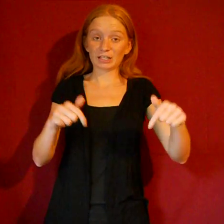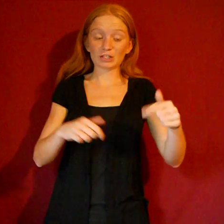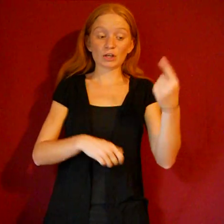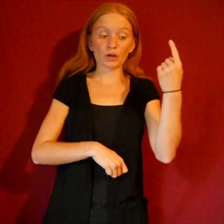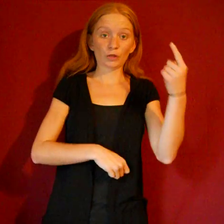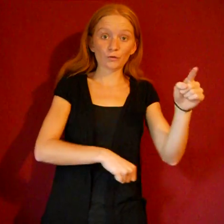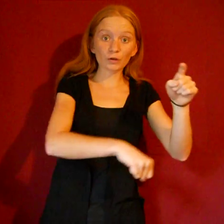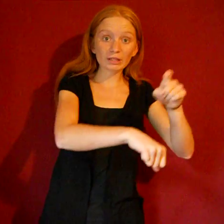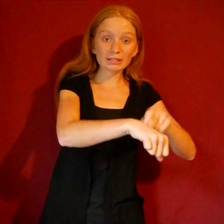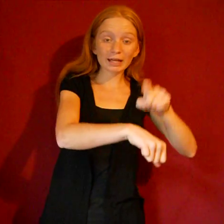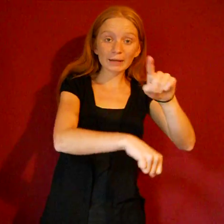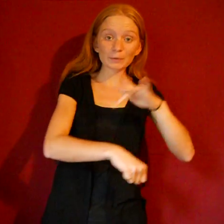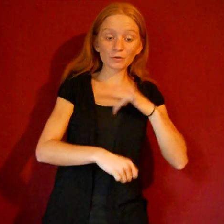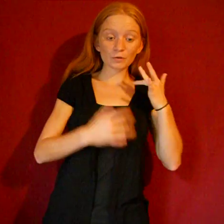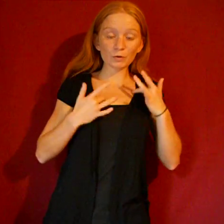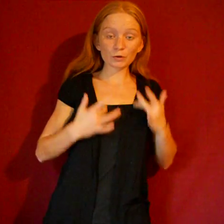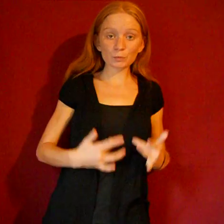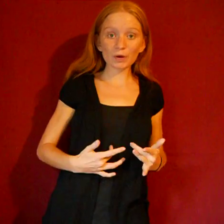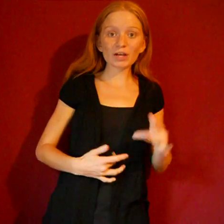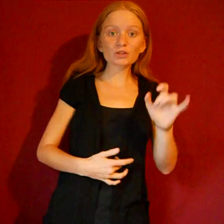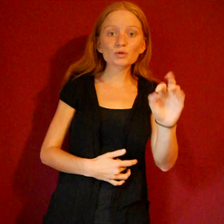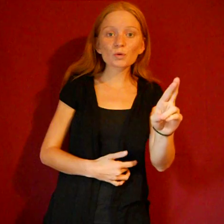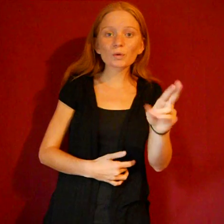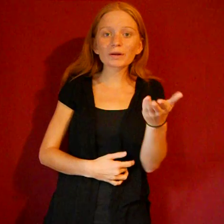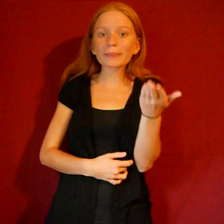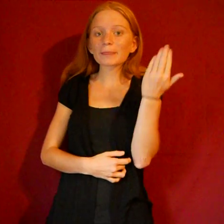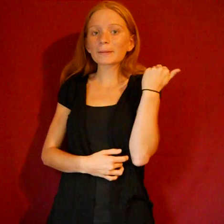of depression? Or is this something you've experienced before in your life?